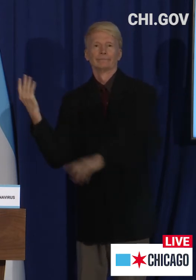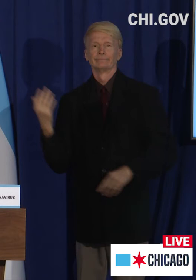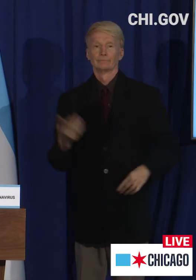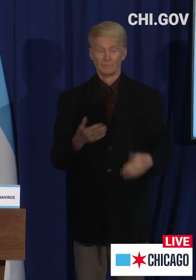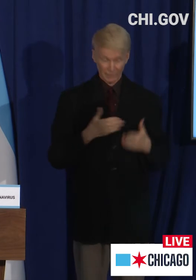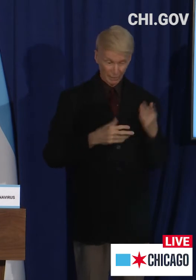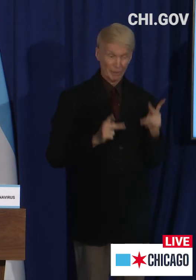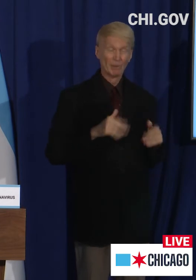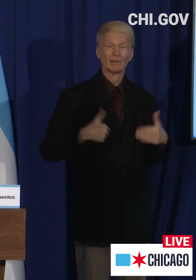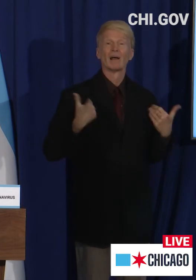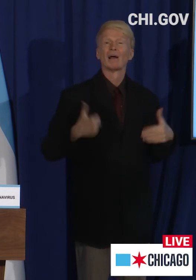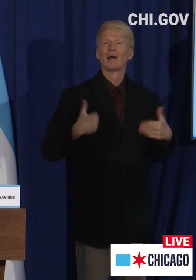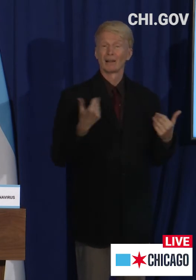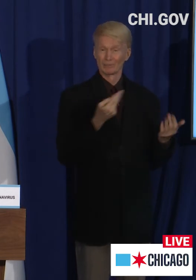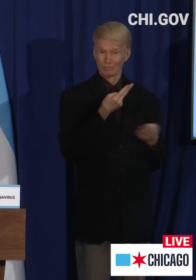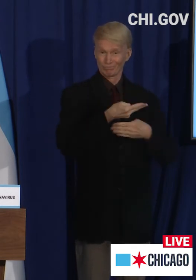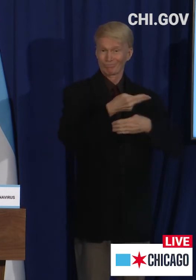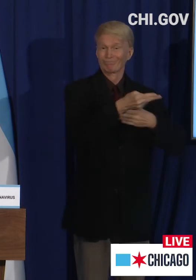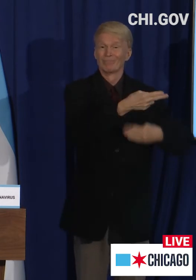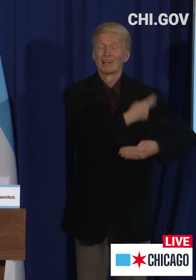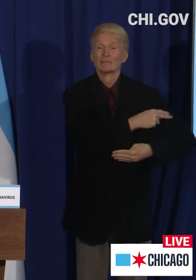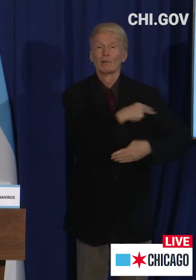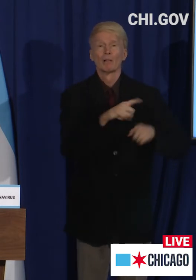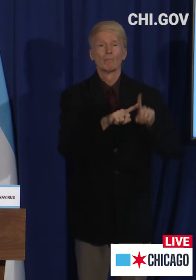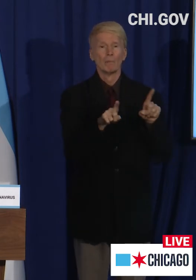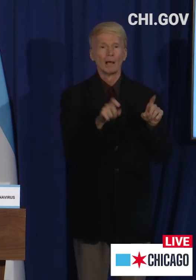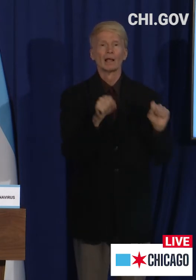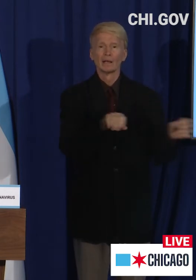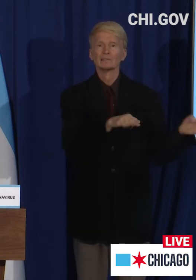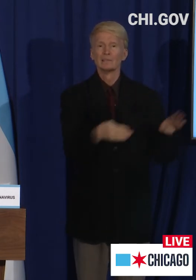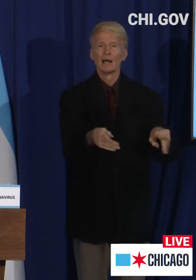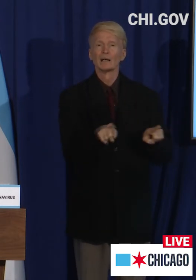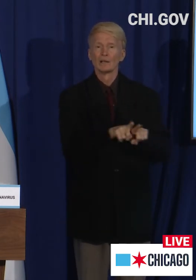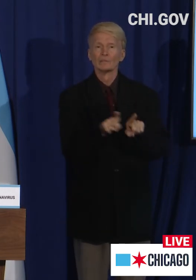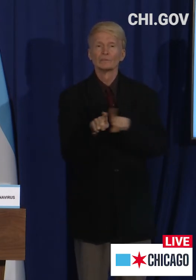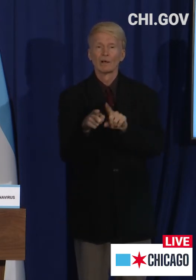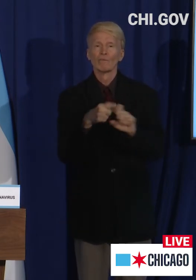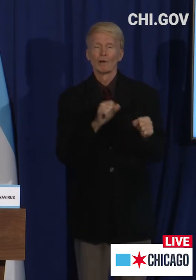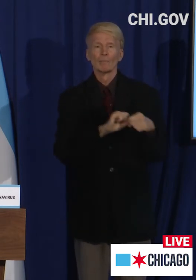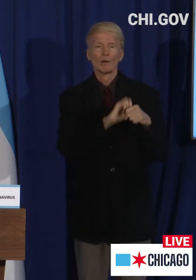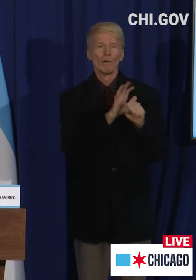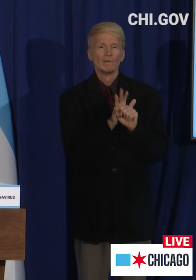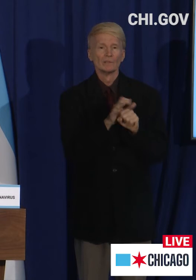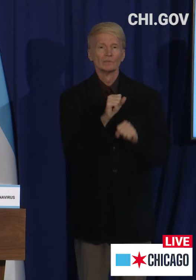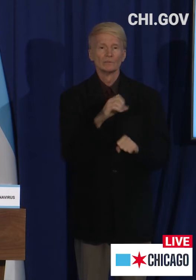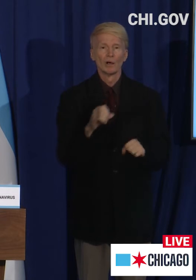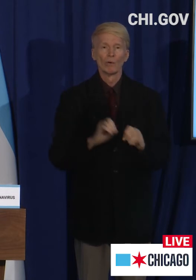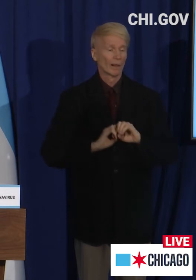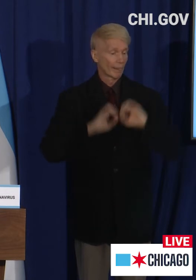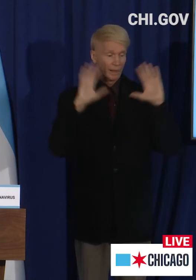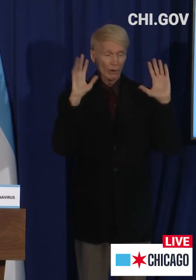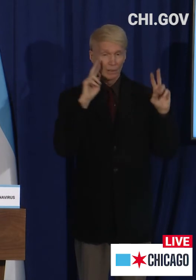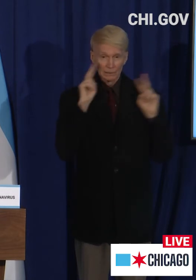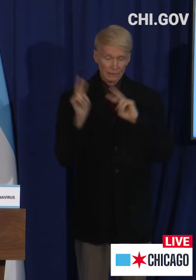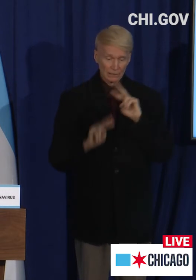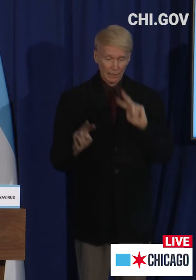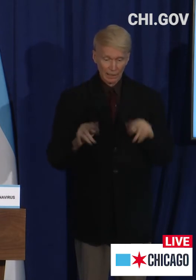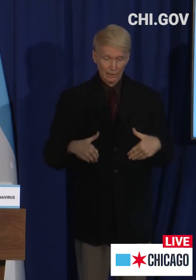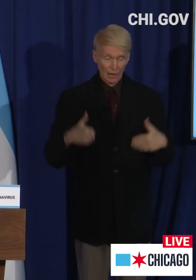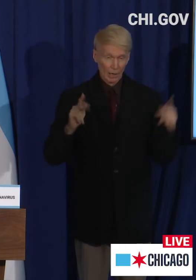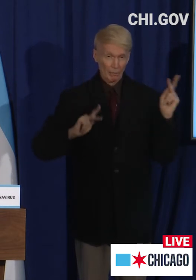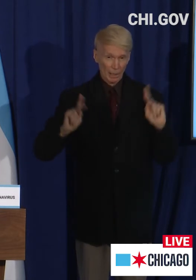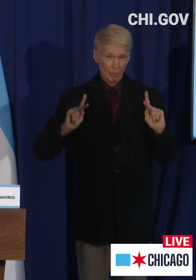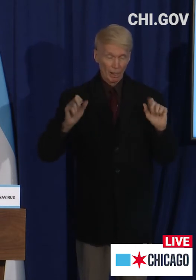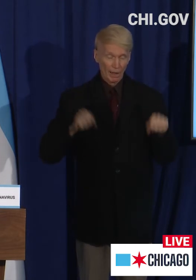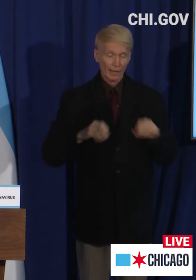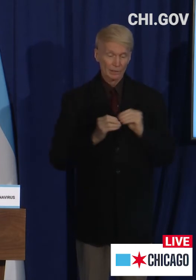occasionally even die from COVID. But what we also see clearly is young people spreading it to